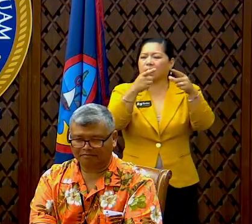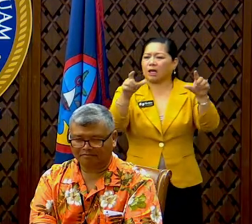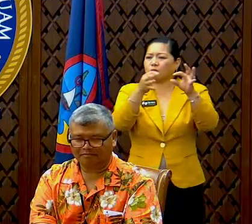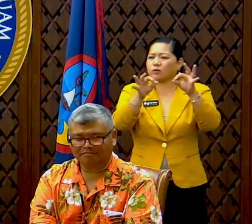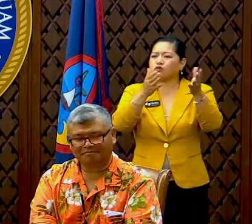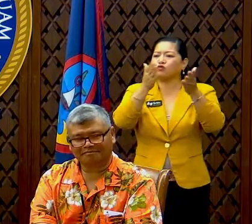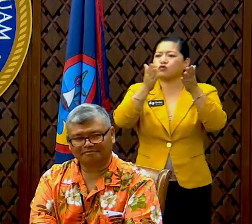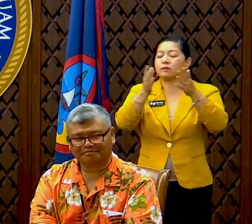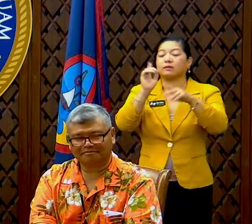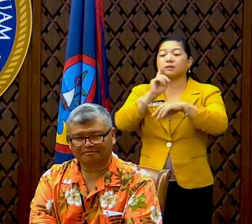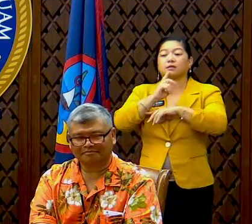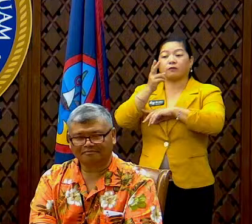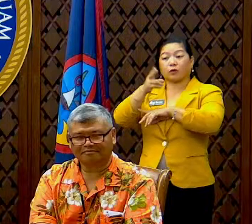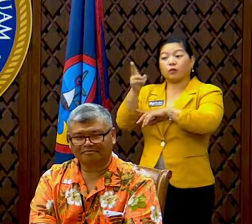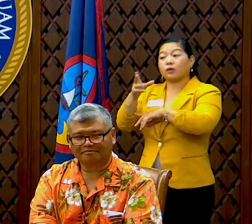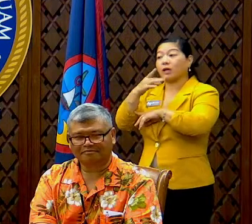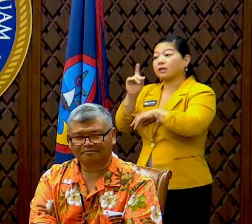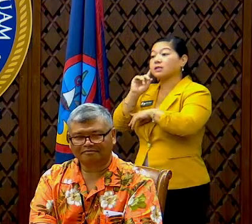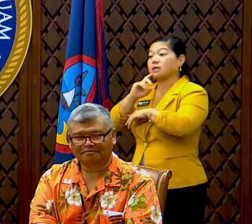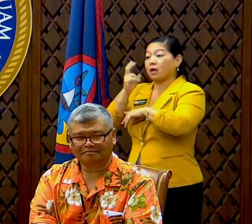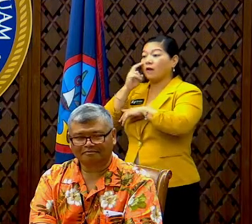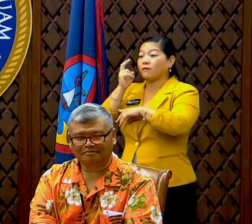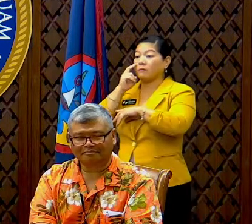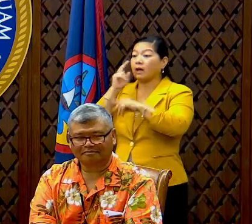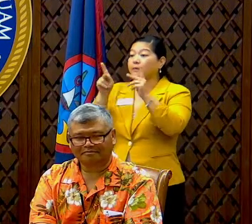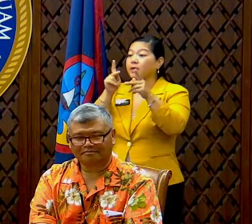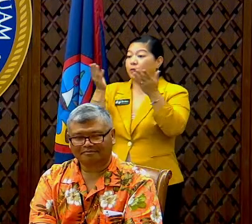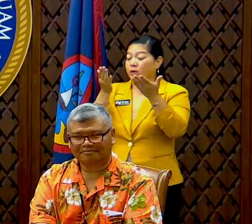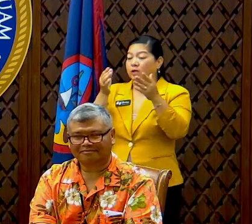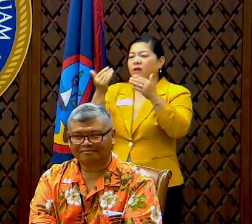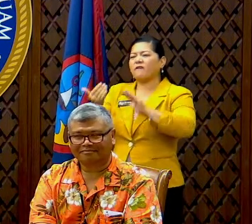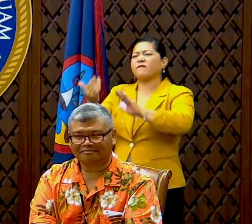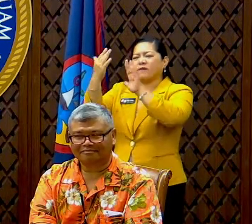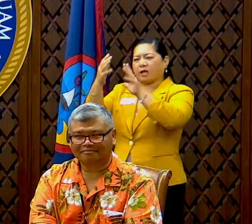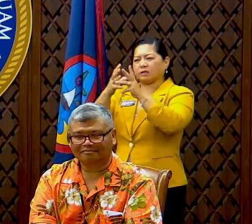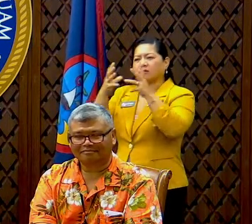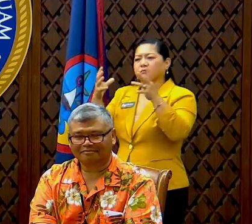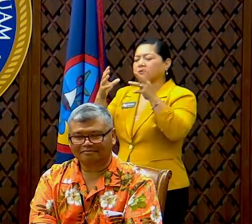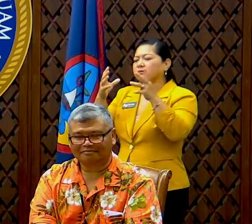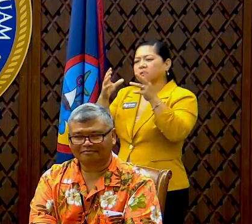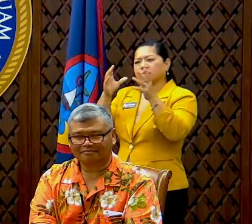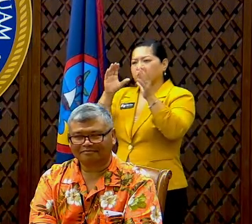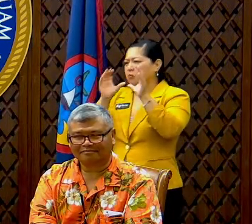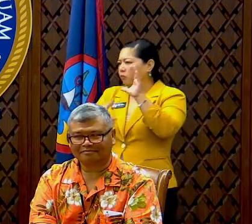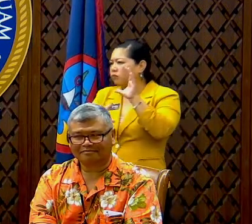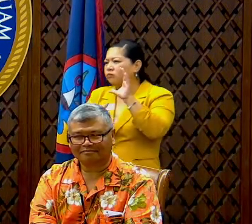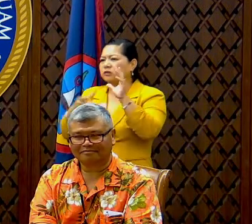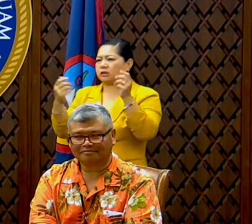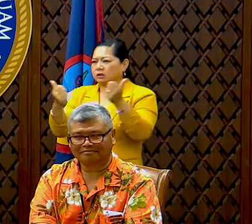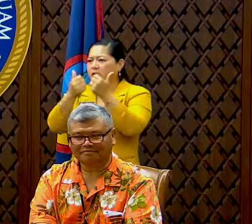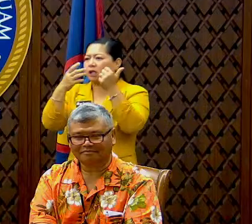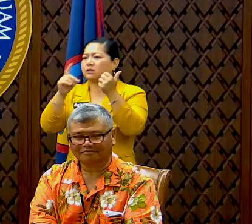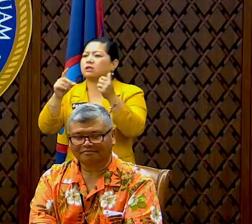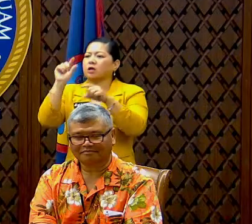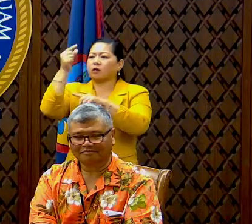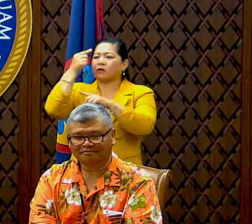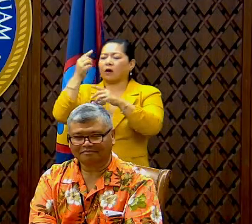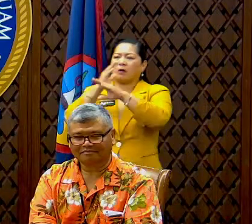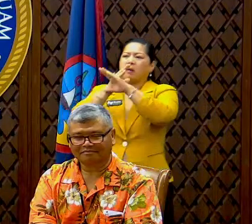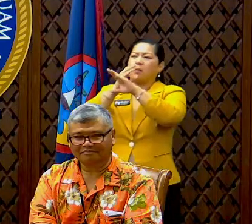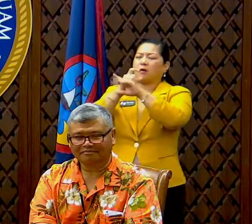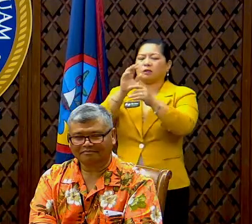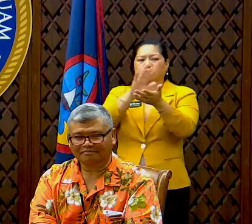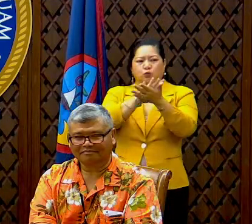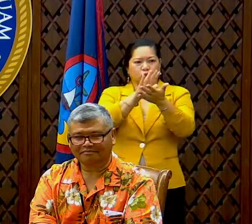Whereas deaf, hard of hearing, and deaf-blind residents continue to face unlawful barriers when government agencies,